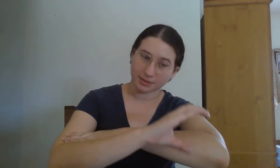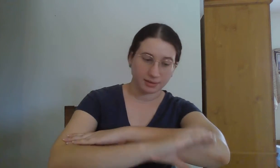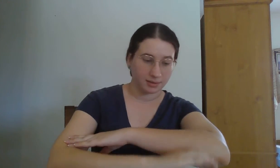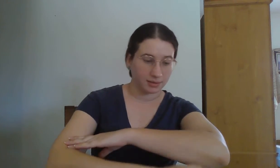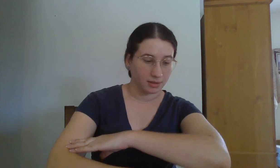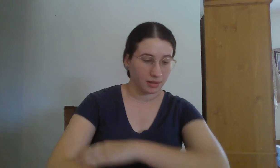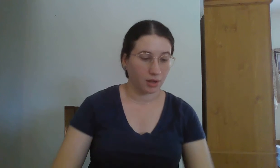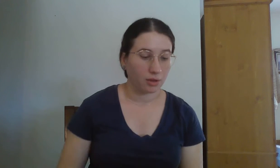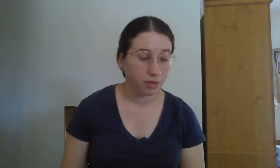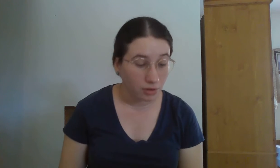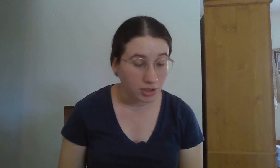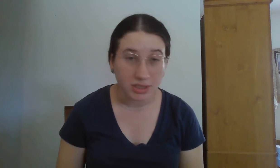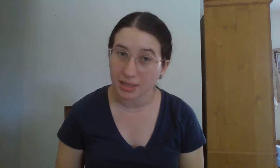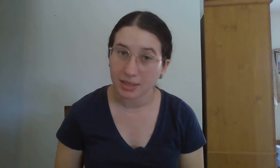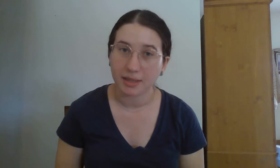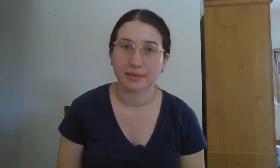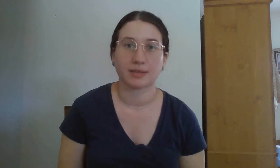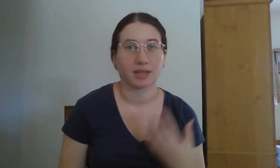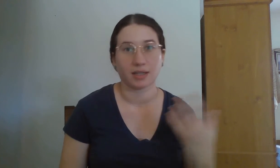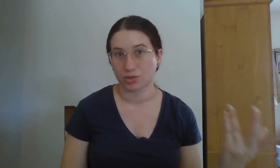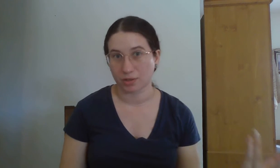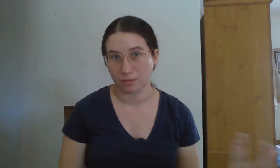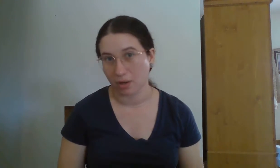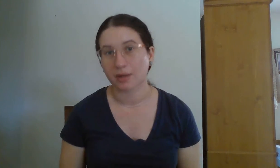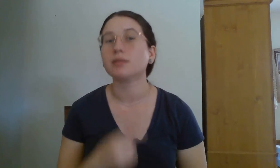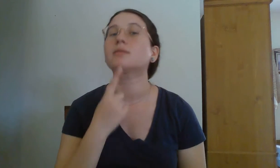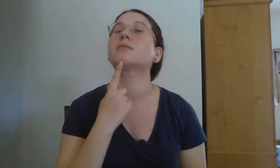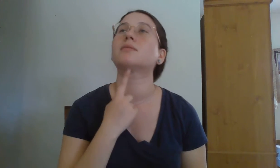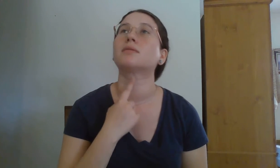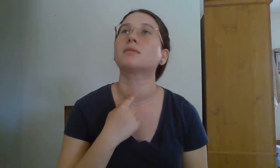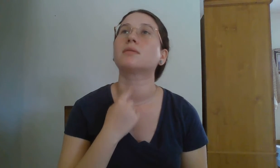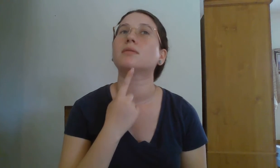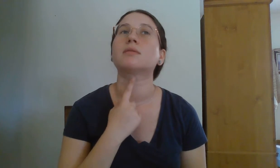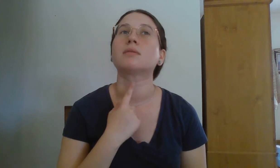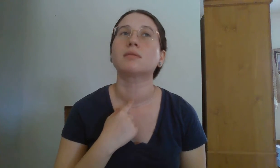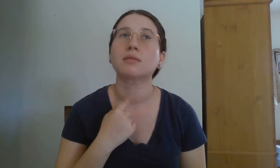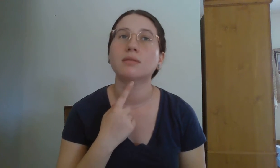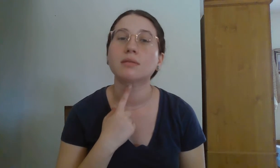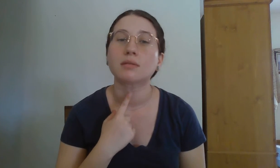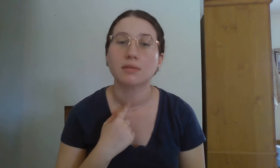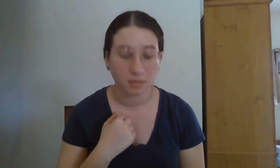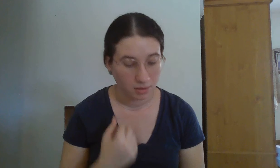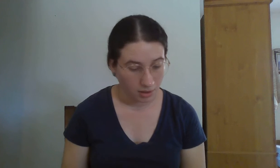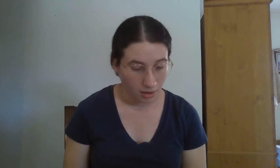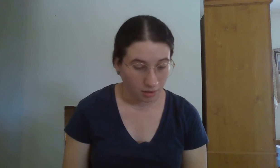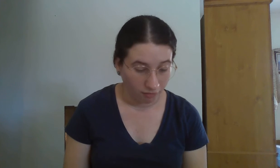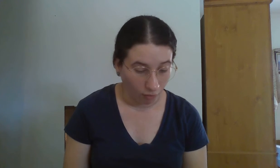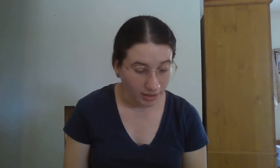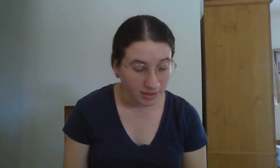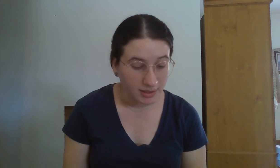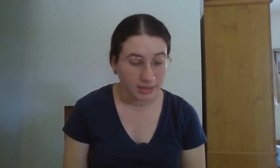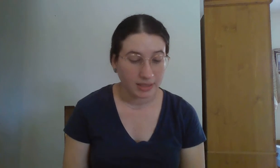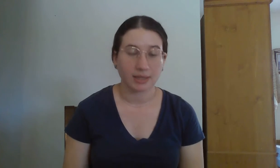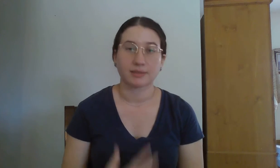sunset, thirsty, as in I need a drink of water, voice, as